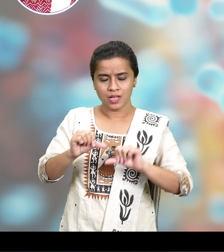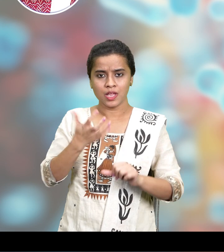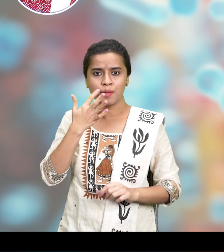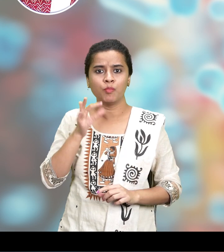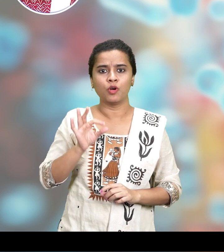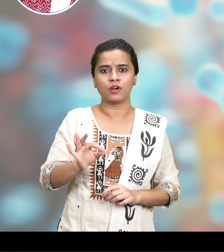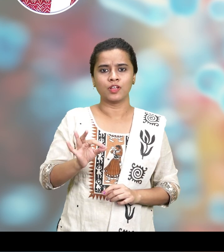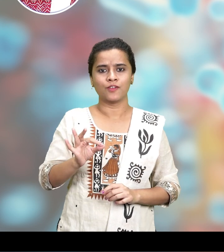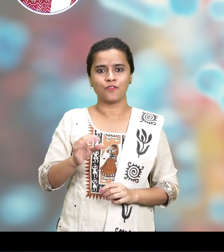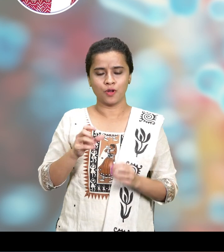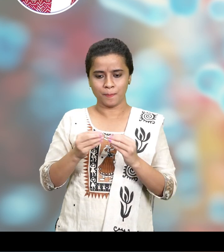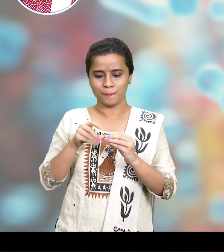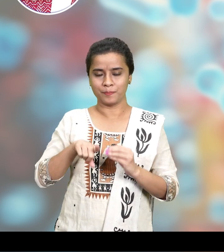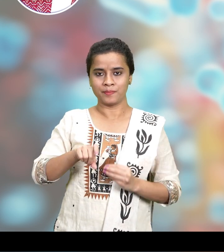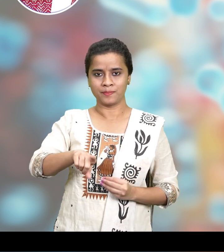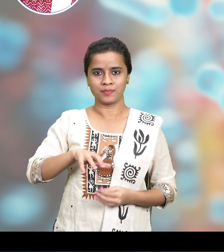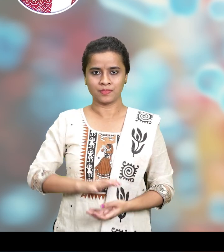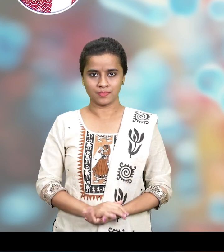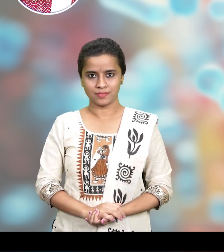bacteria.